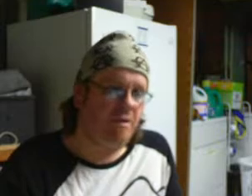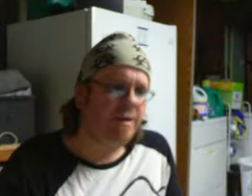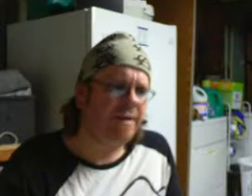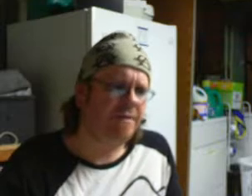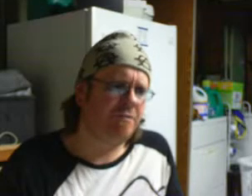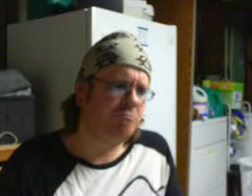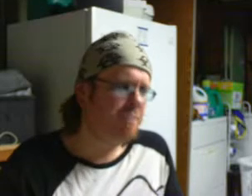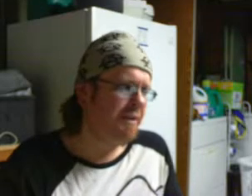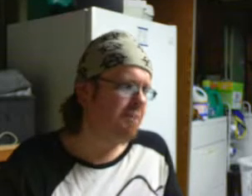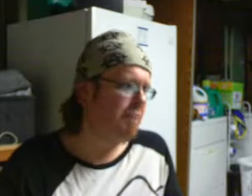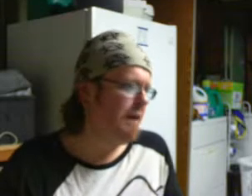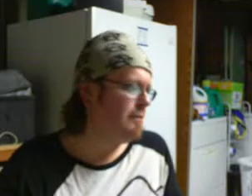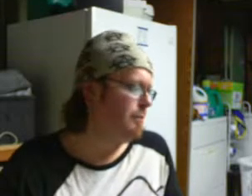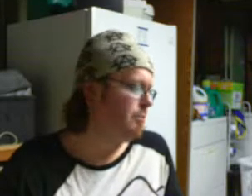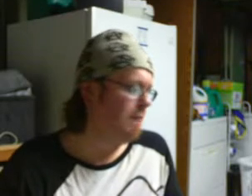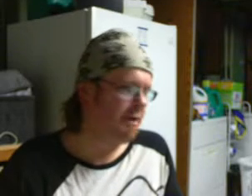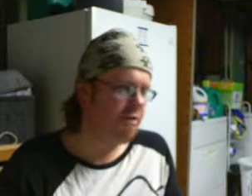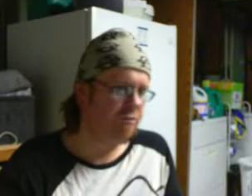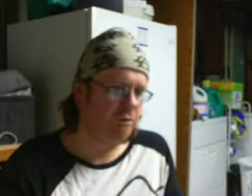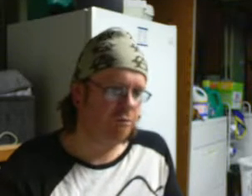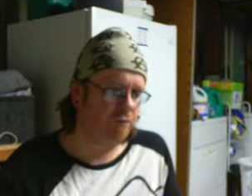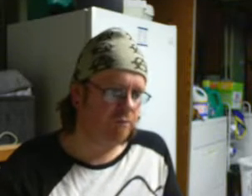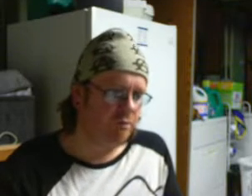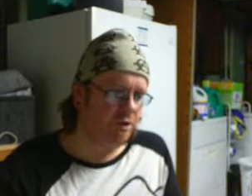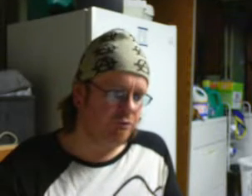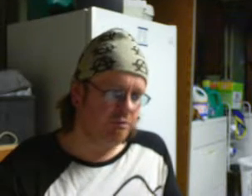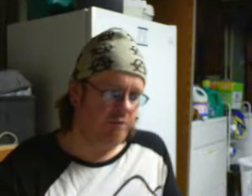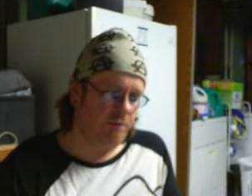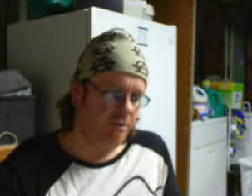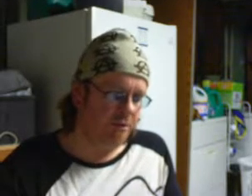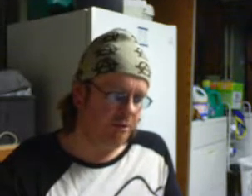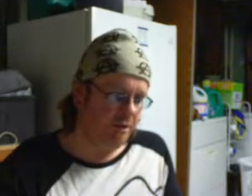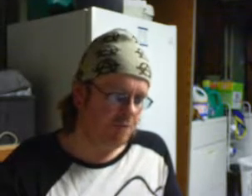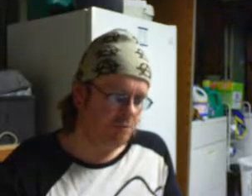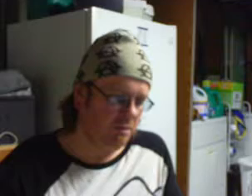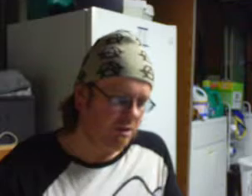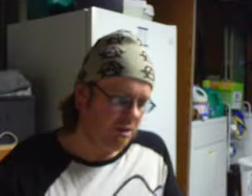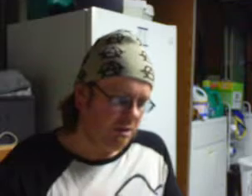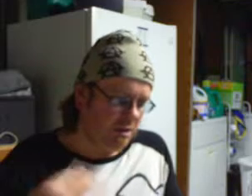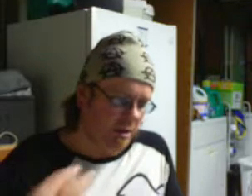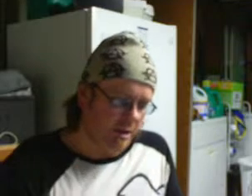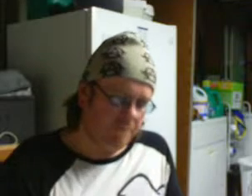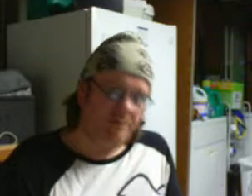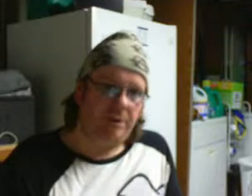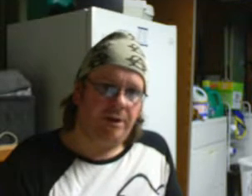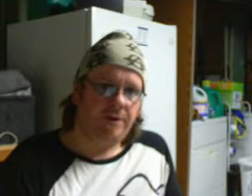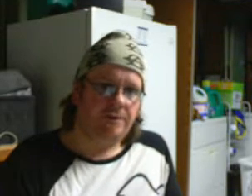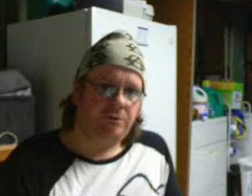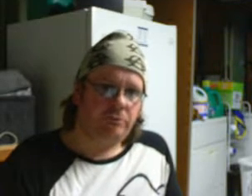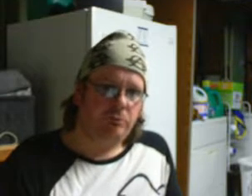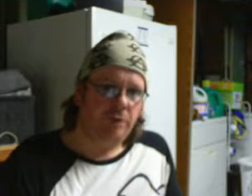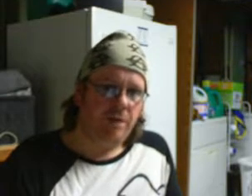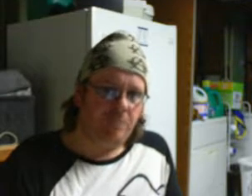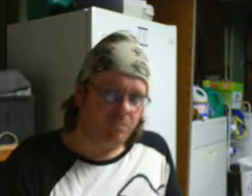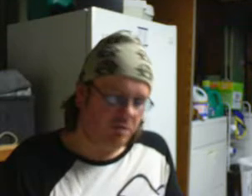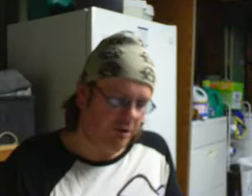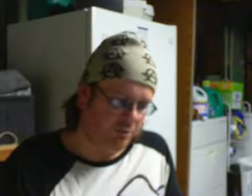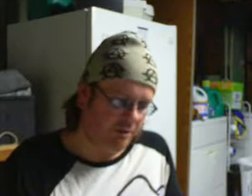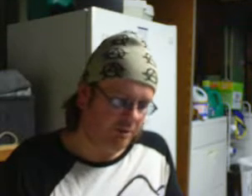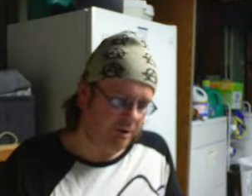it's a repeating pattern throughout history that when foreign interests come into the kingdom, everything gets screwed up. The prosperity and